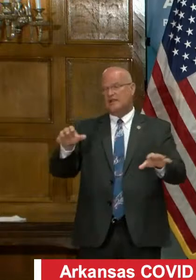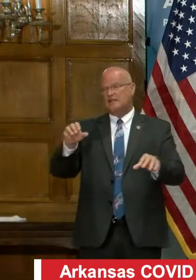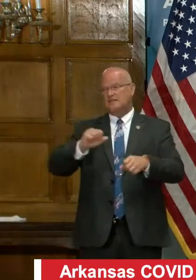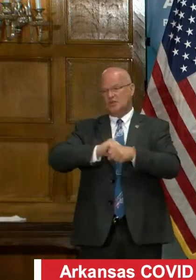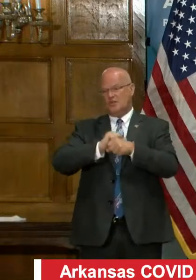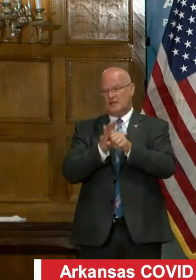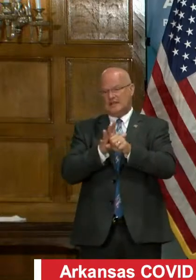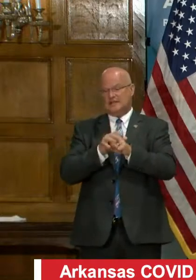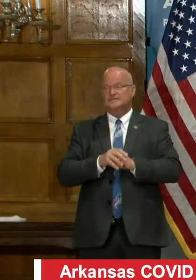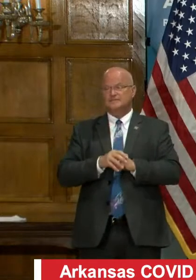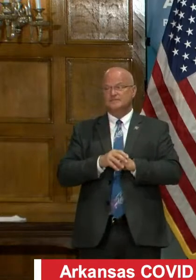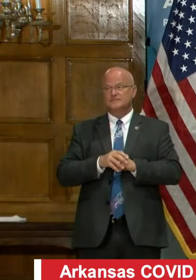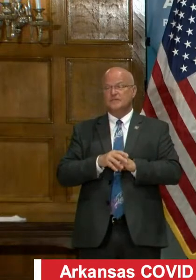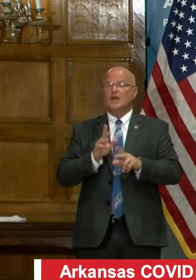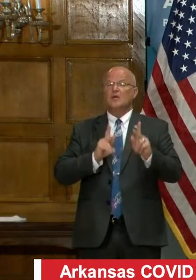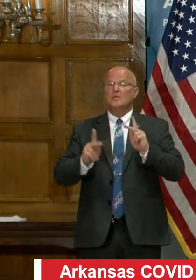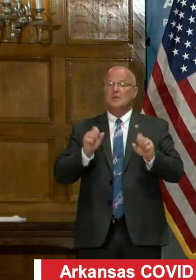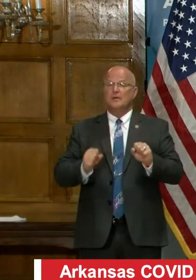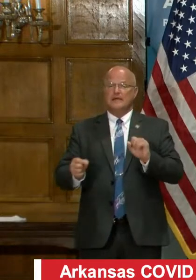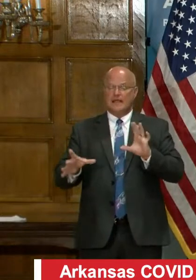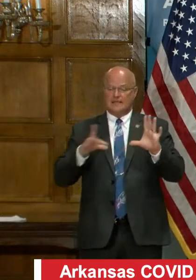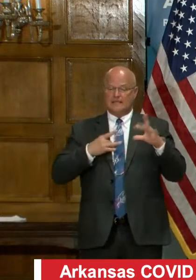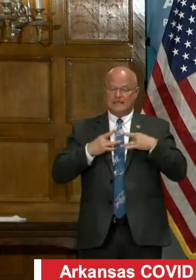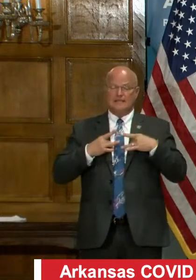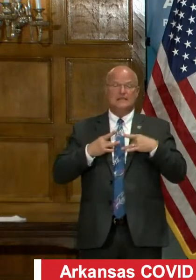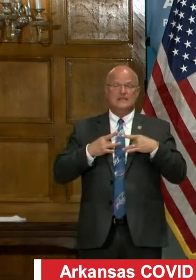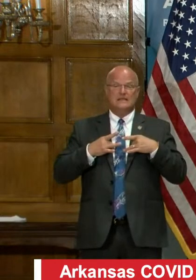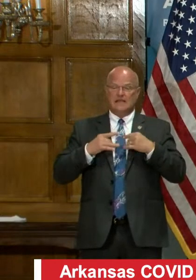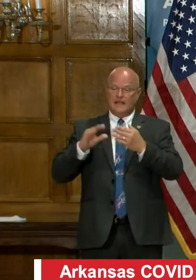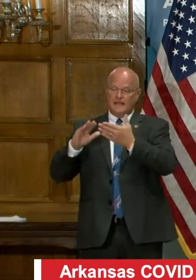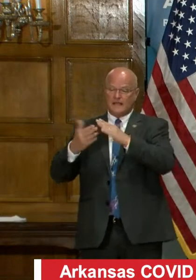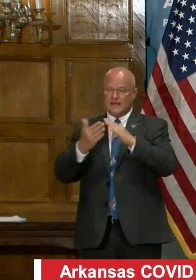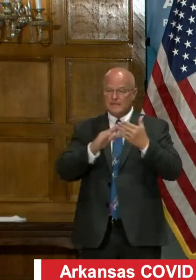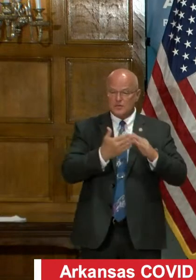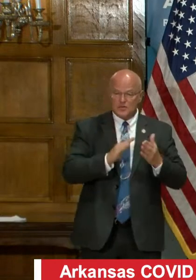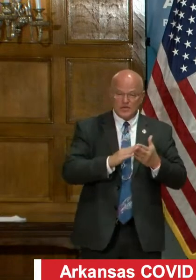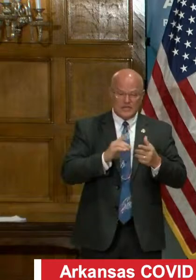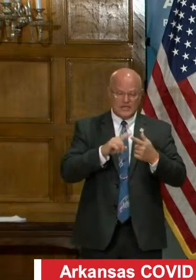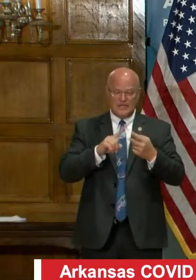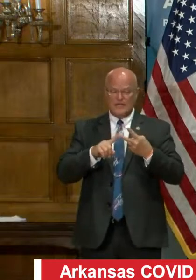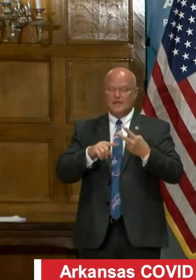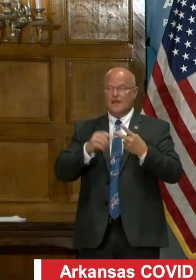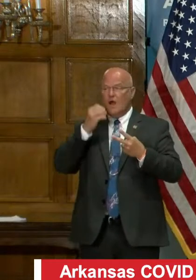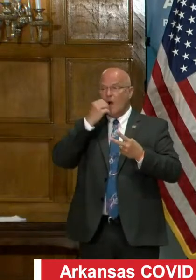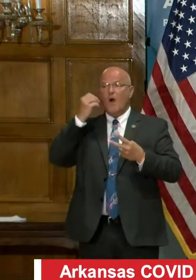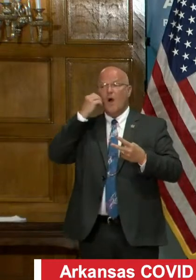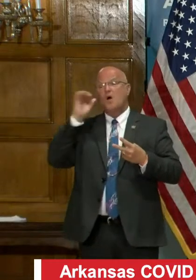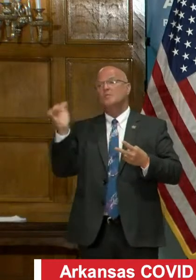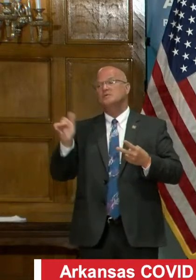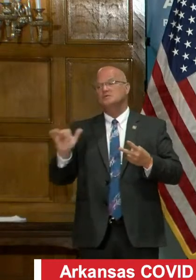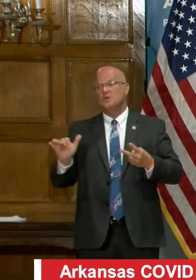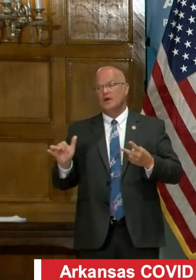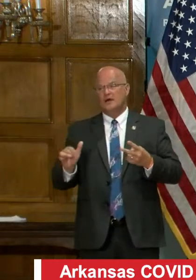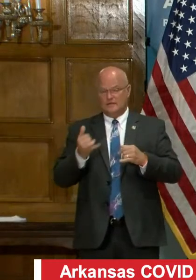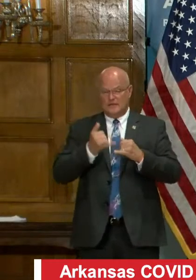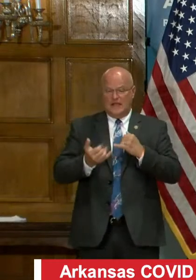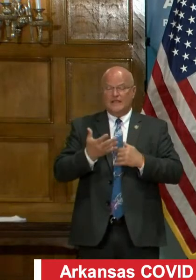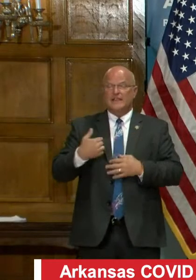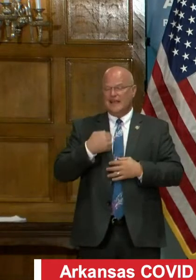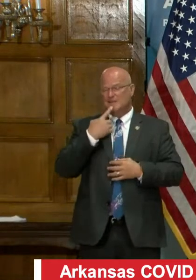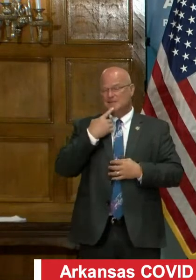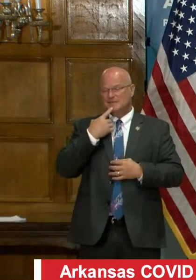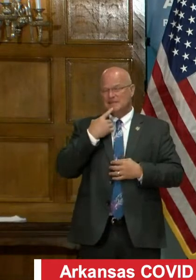COVID-19. But of course, people also can acquire COVID-19 in the community and in the home setting as well. The last thing I'm going to say,